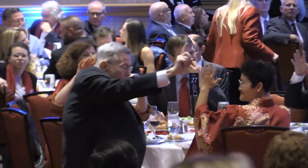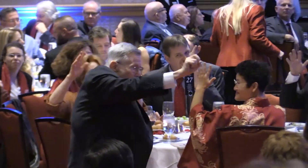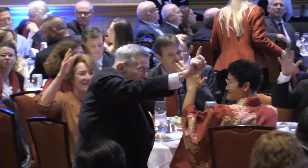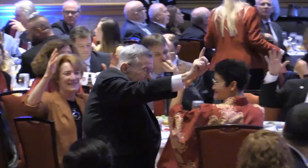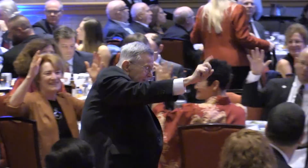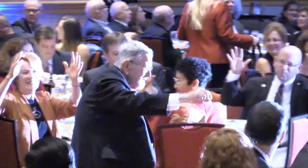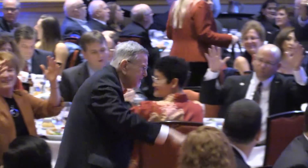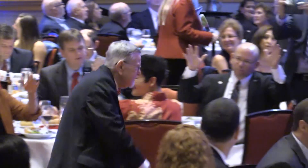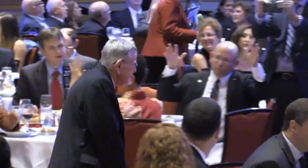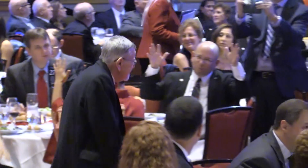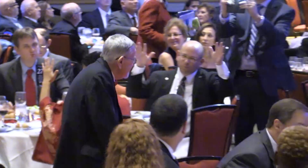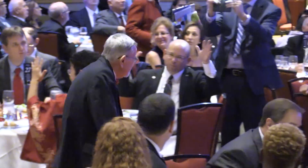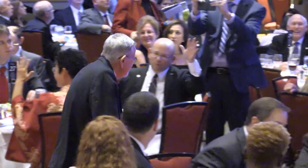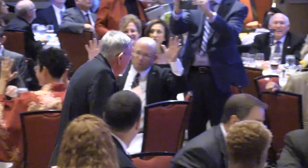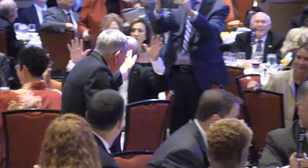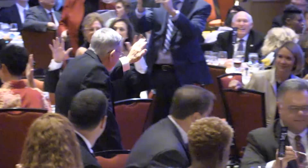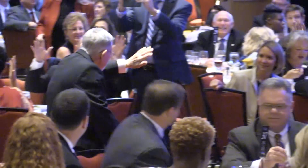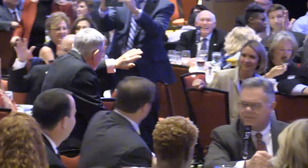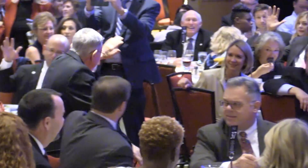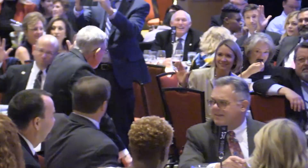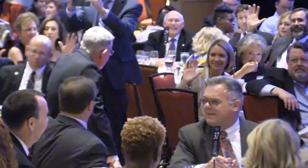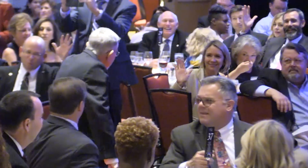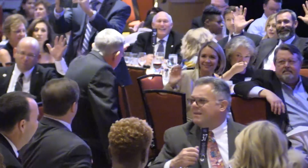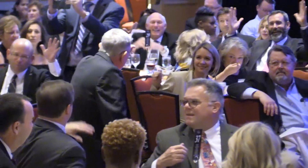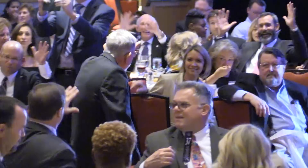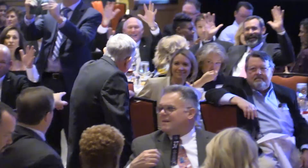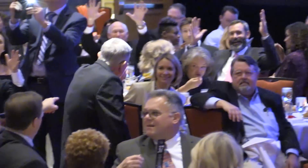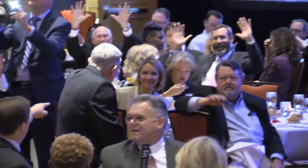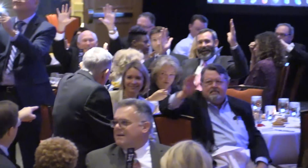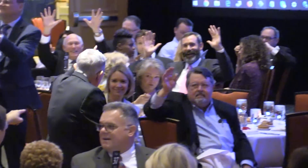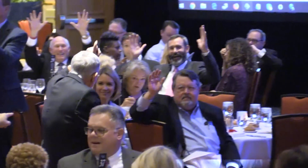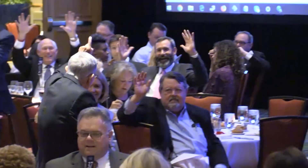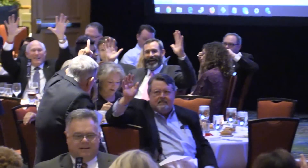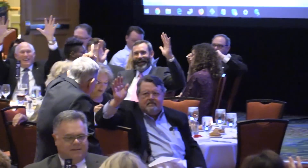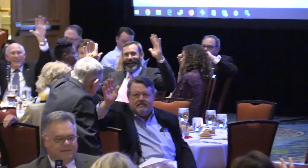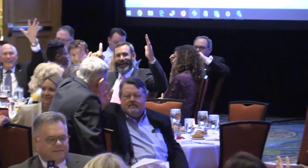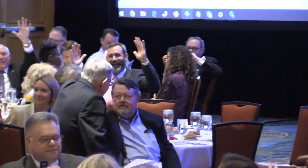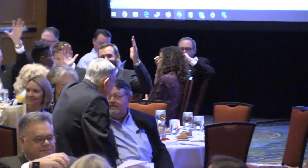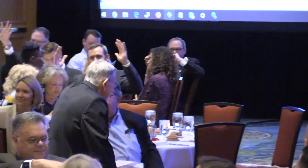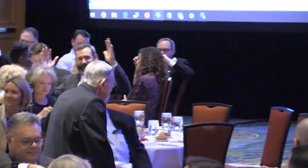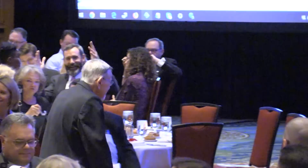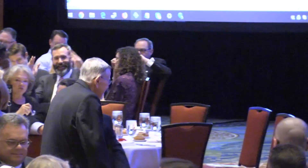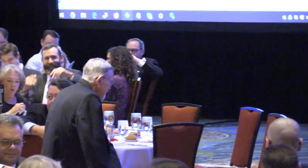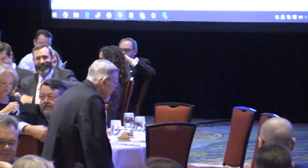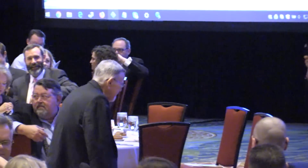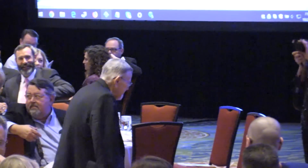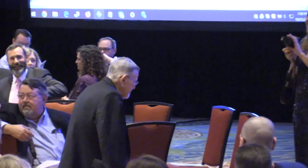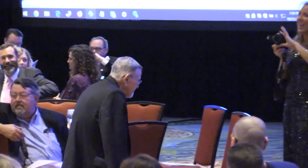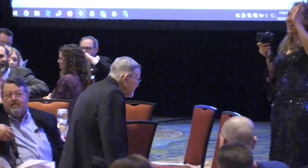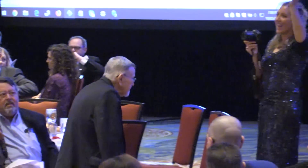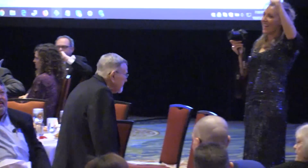Next, we have Miss Roberta Cordano.